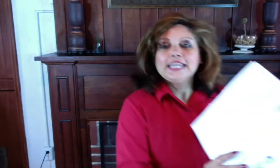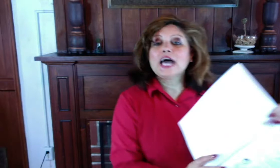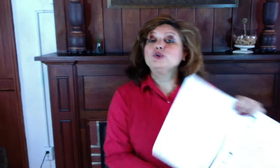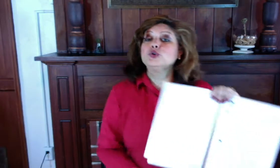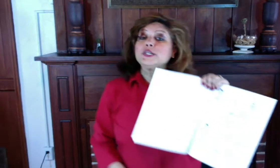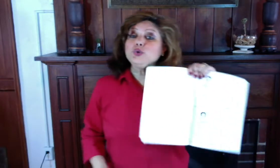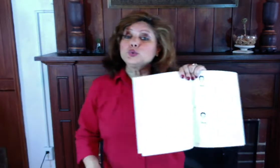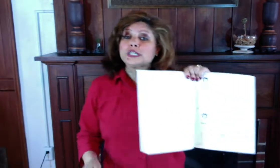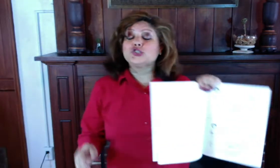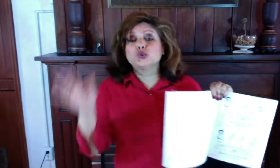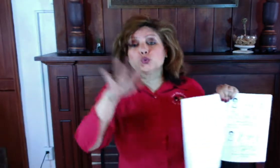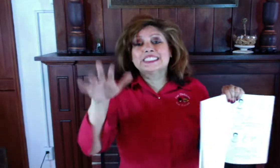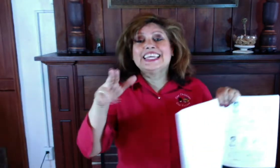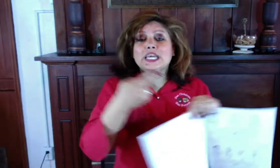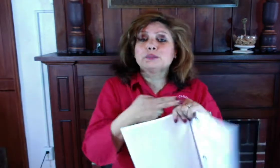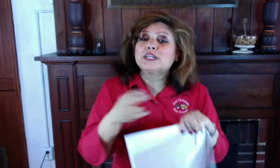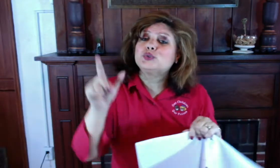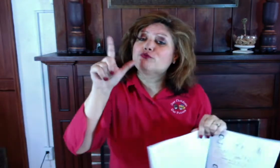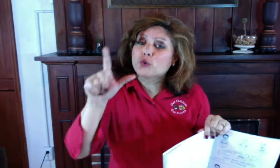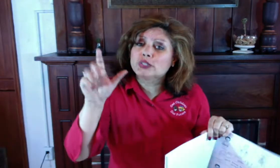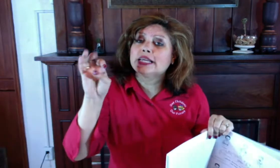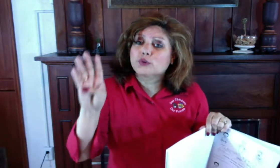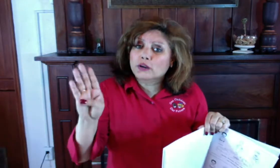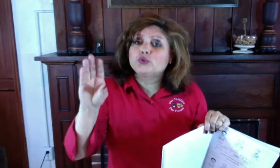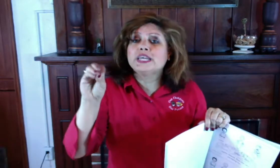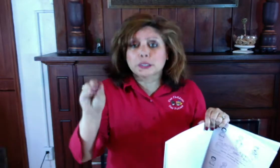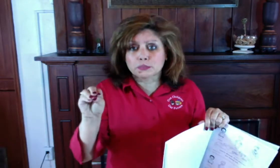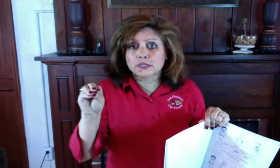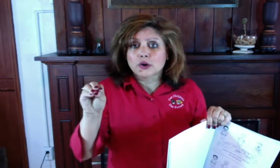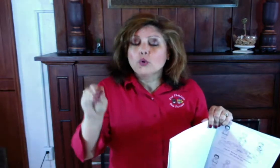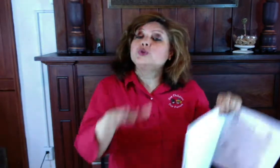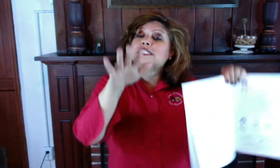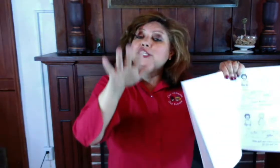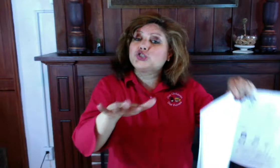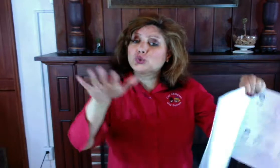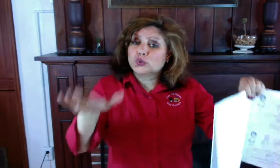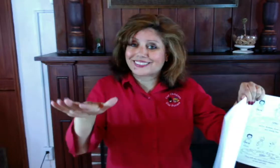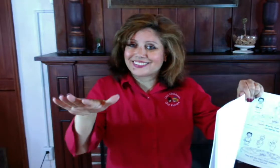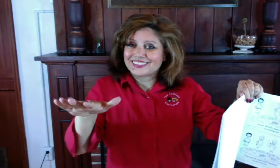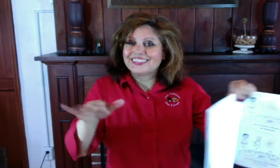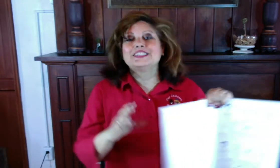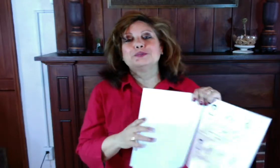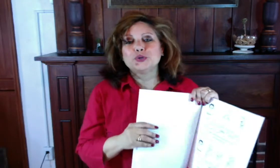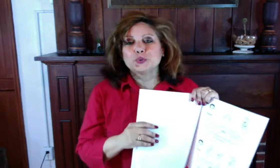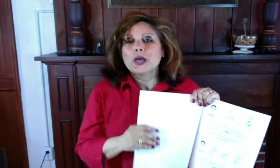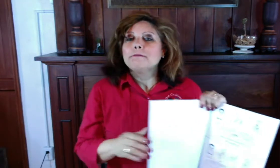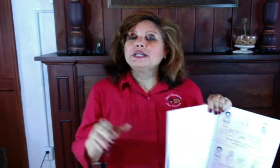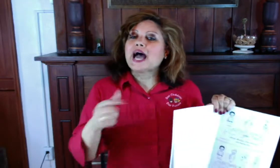Now, you can use the children's names and do the first letter of their names, or you can say children. It's up to you. But I